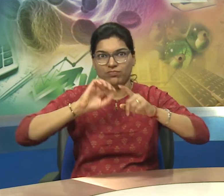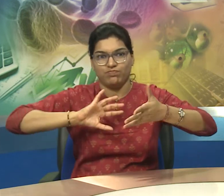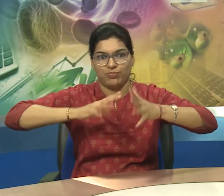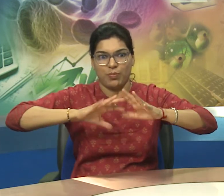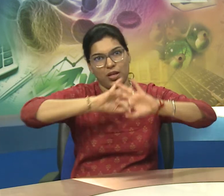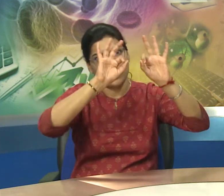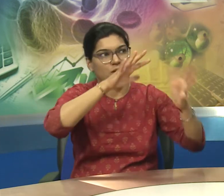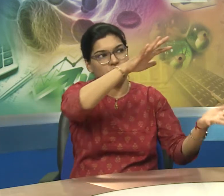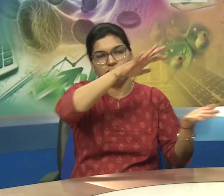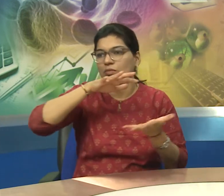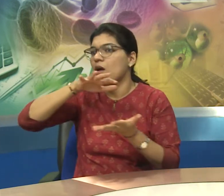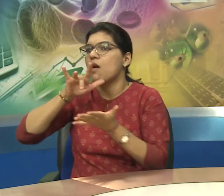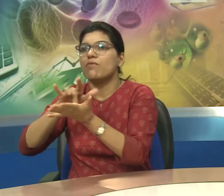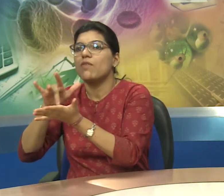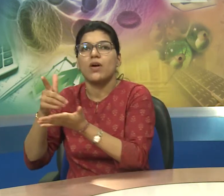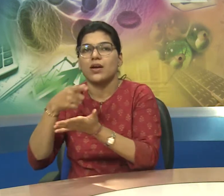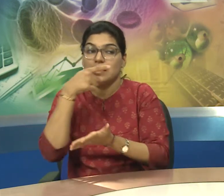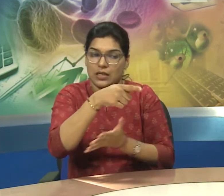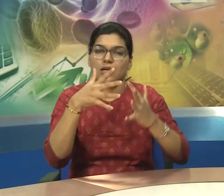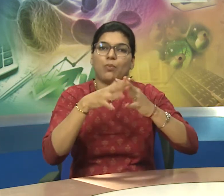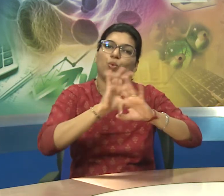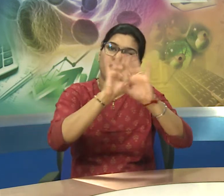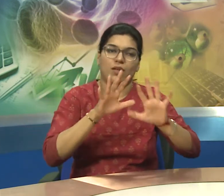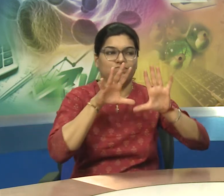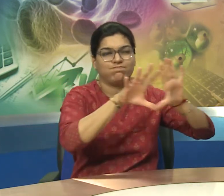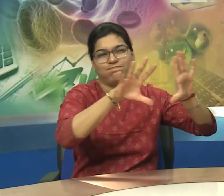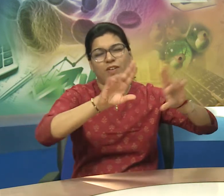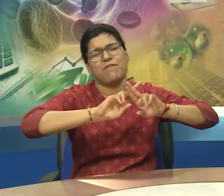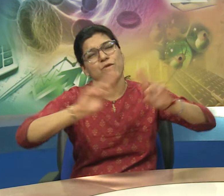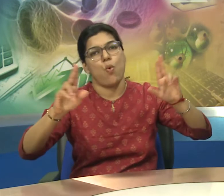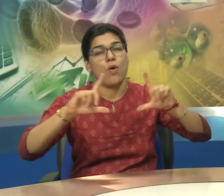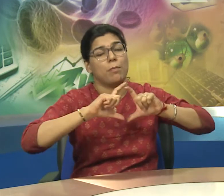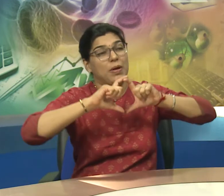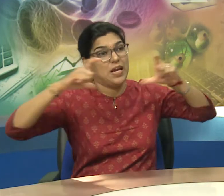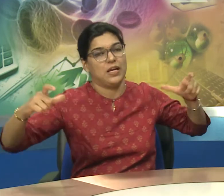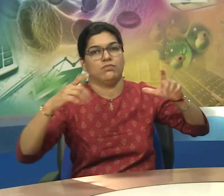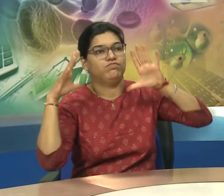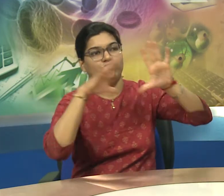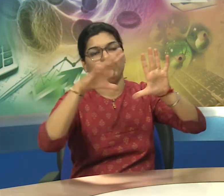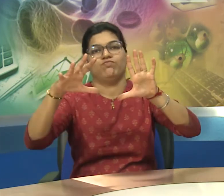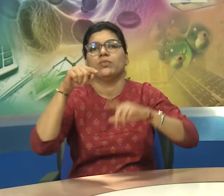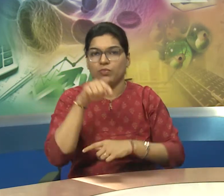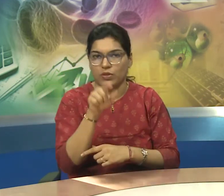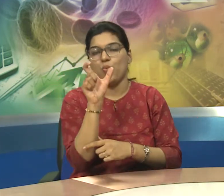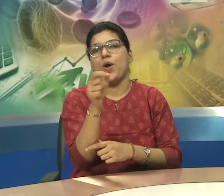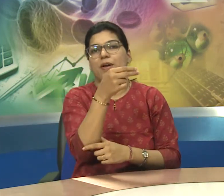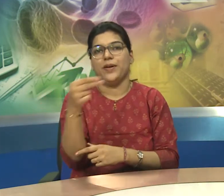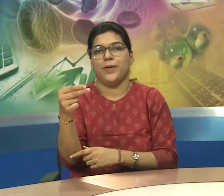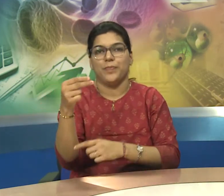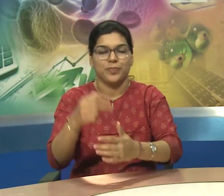For example, a producer is making a product and he will not go to the market and found